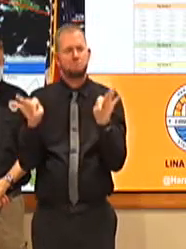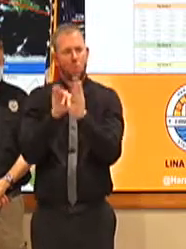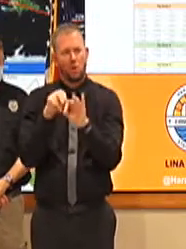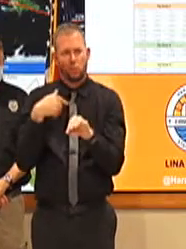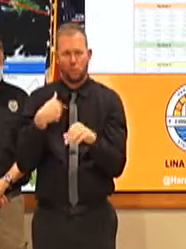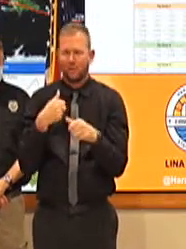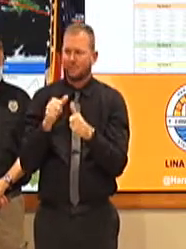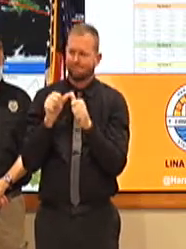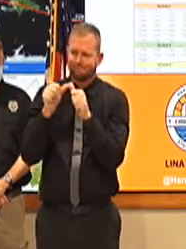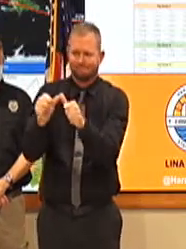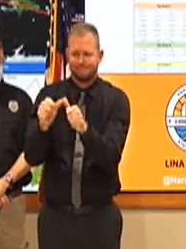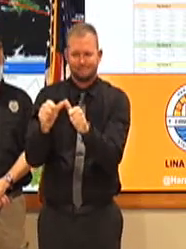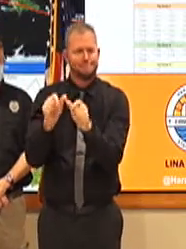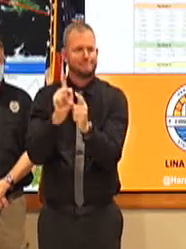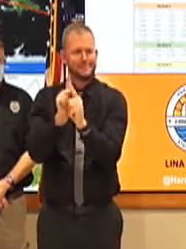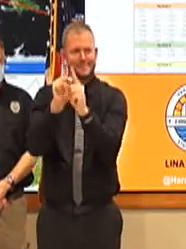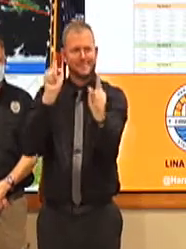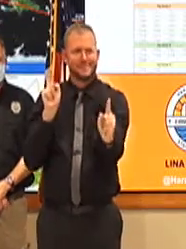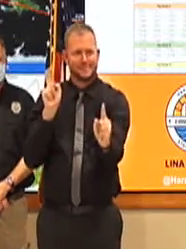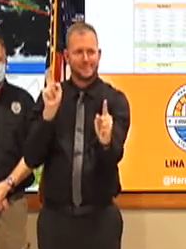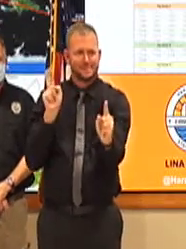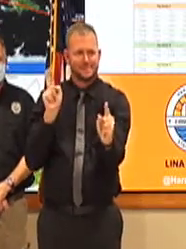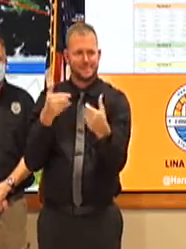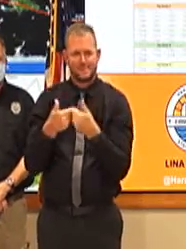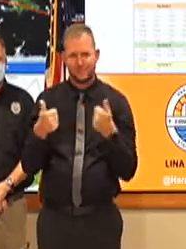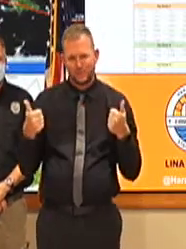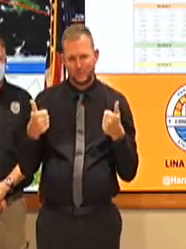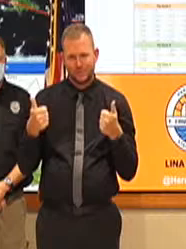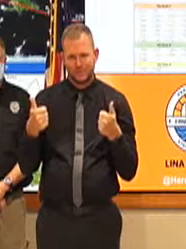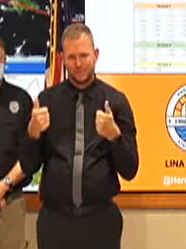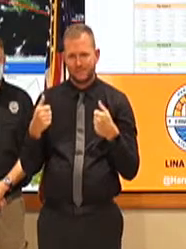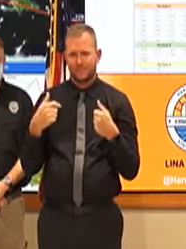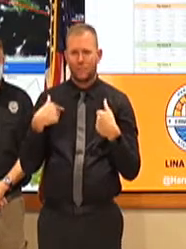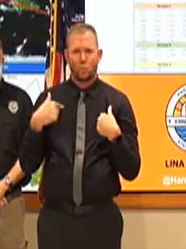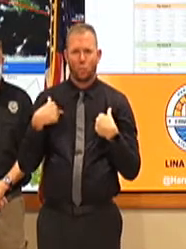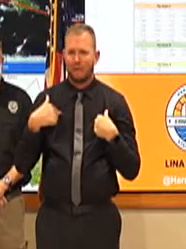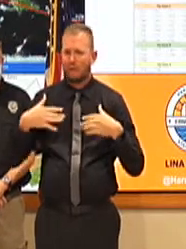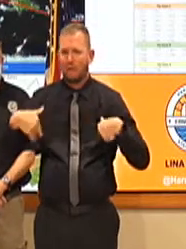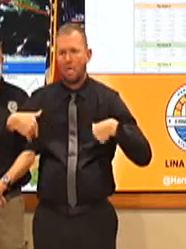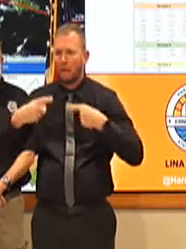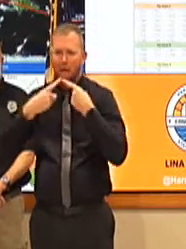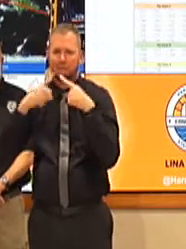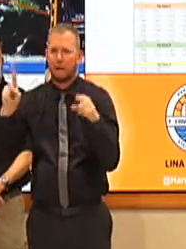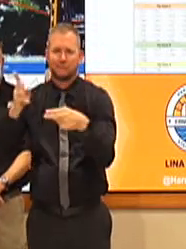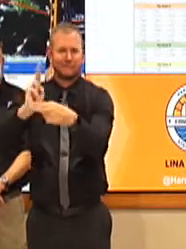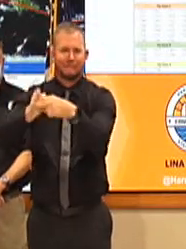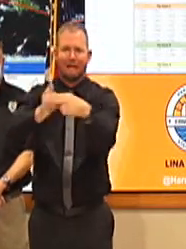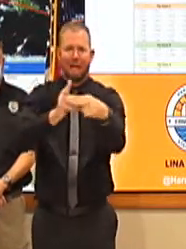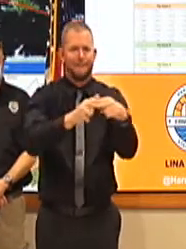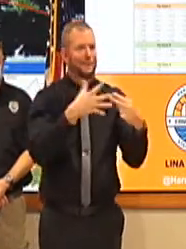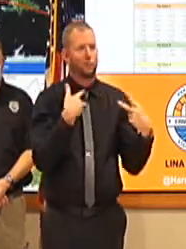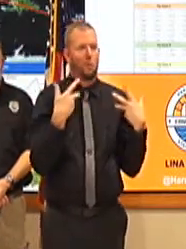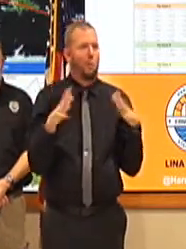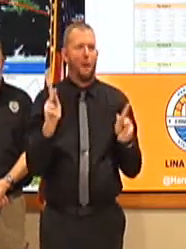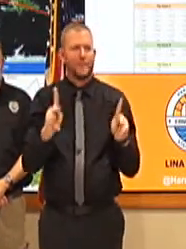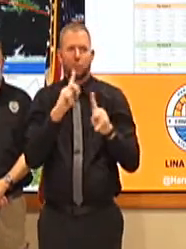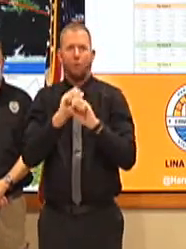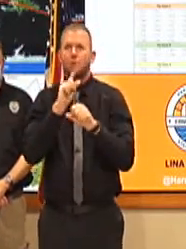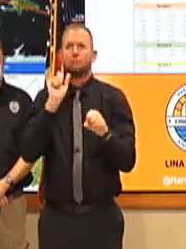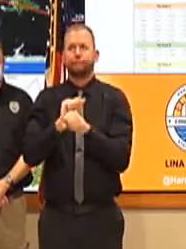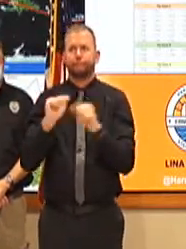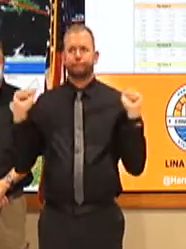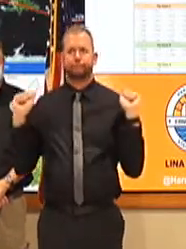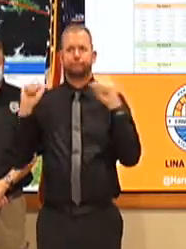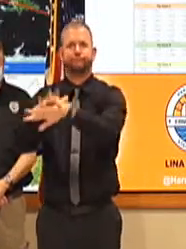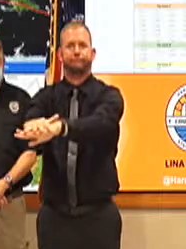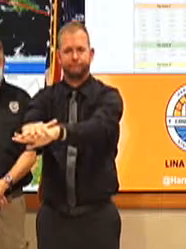not, at this point, just naming the shelters because we don't want people just to show up. There's a protocol that we want to use because